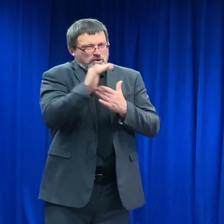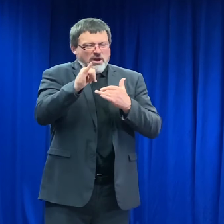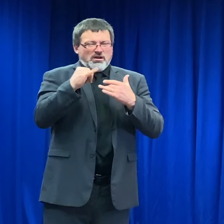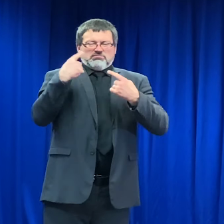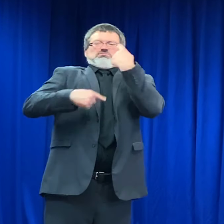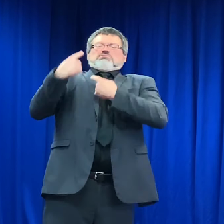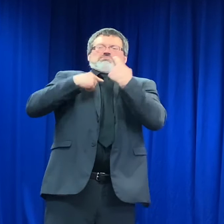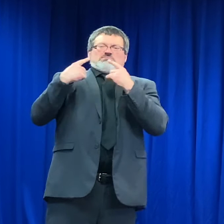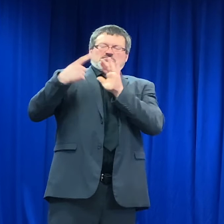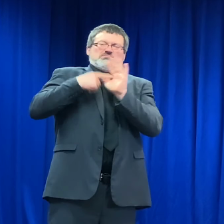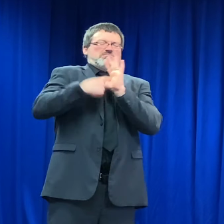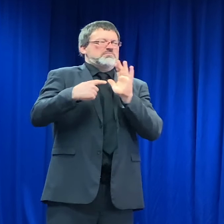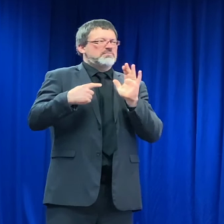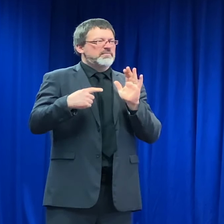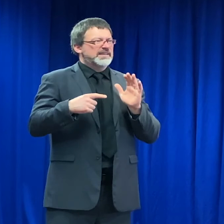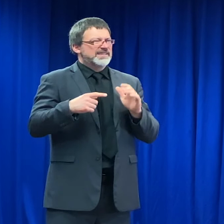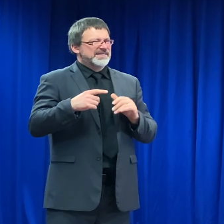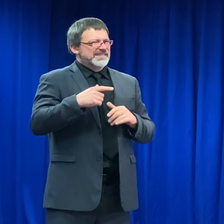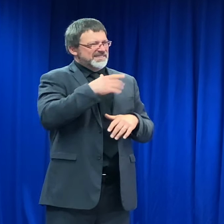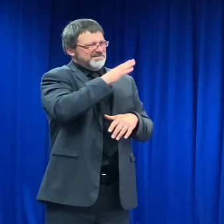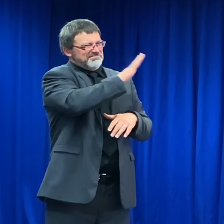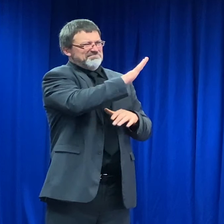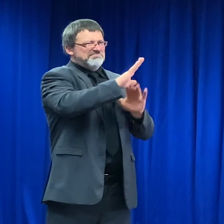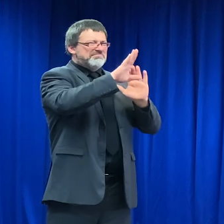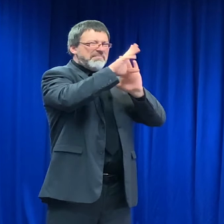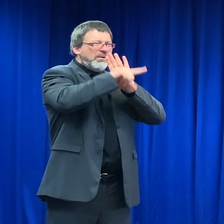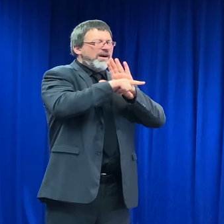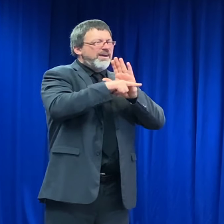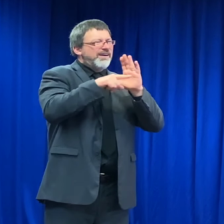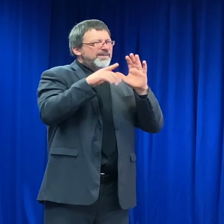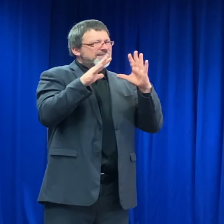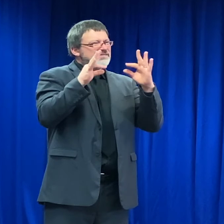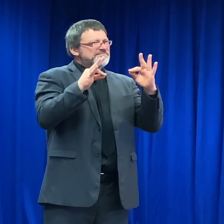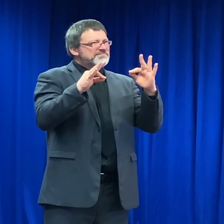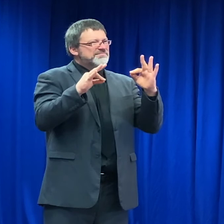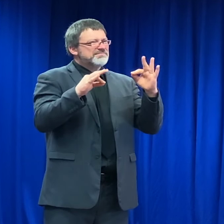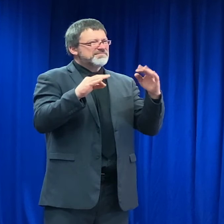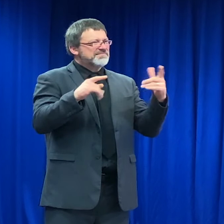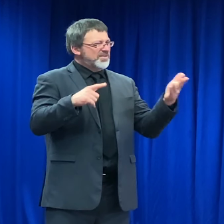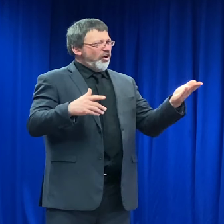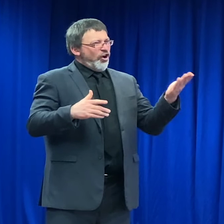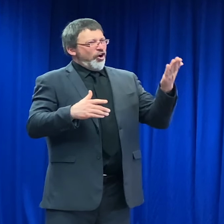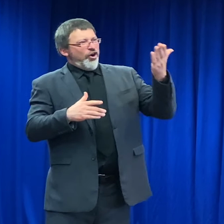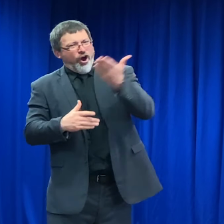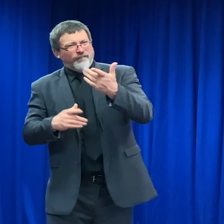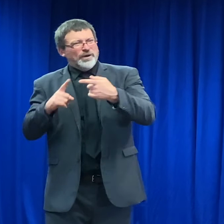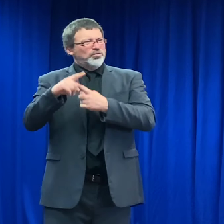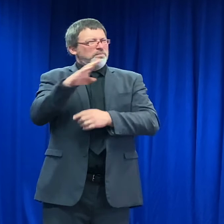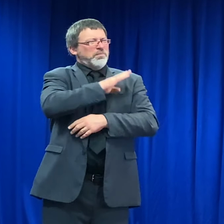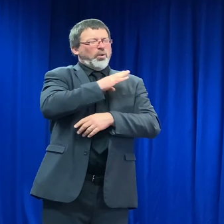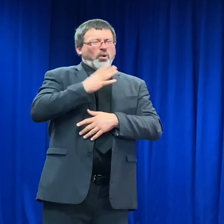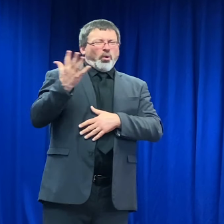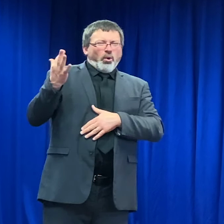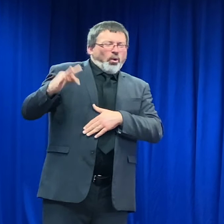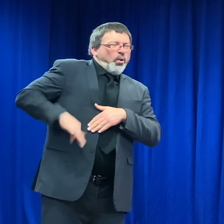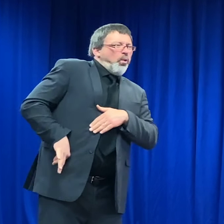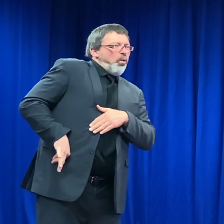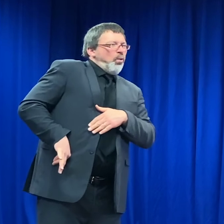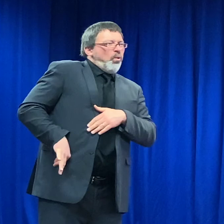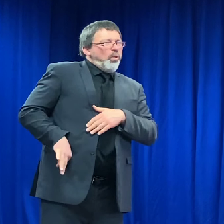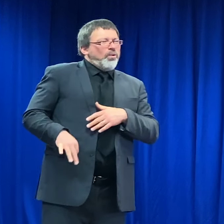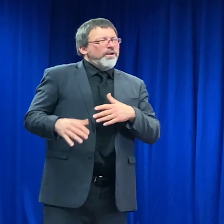have to go through. And someone with his background and what he could have offered. I'll speak a little more specifically.